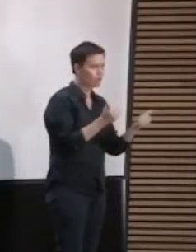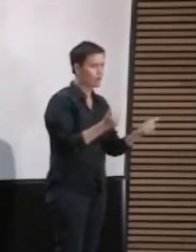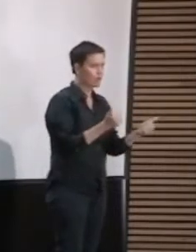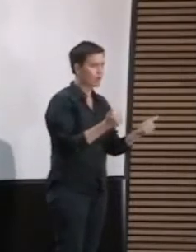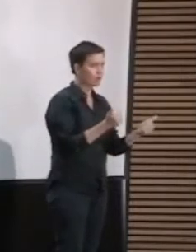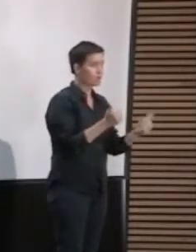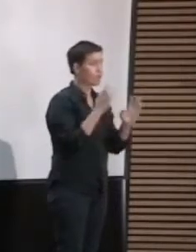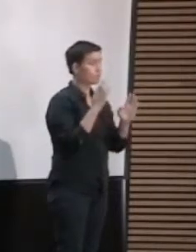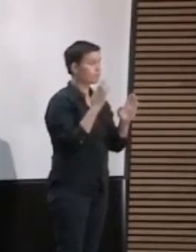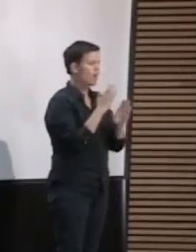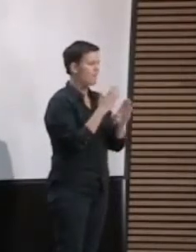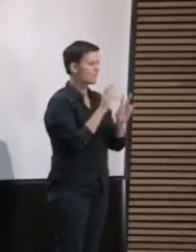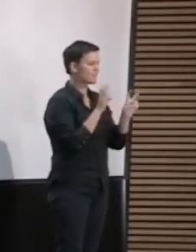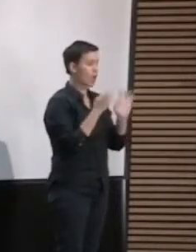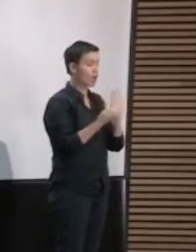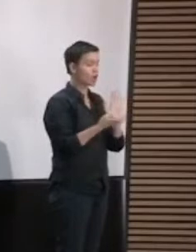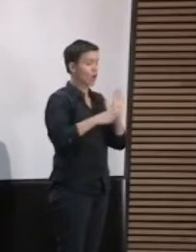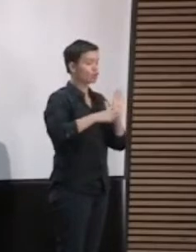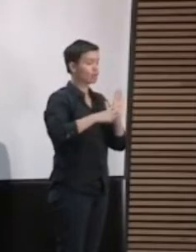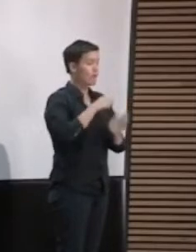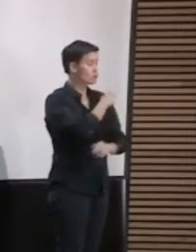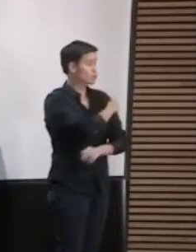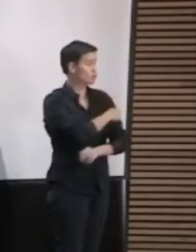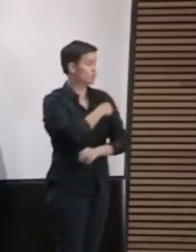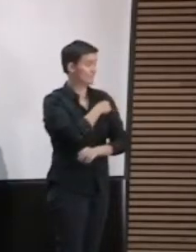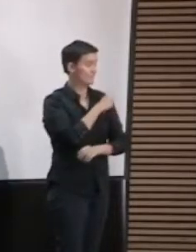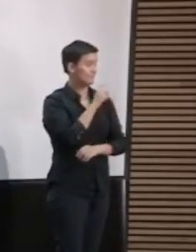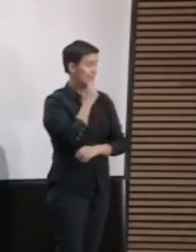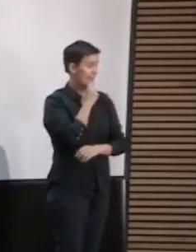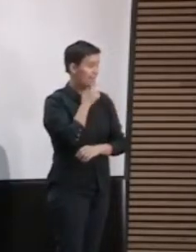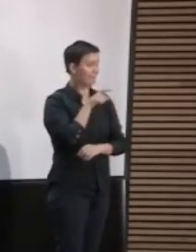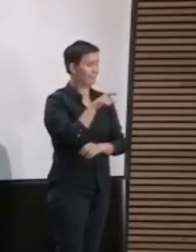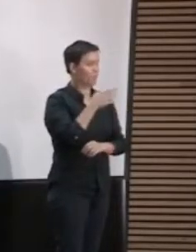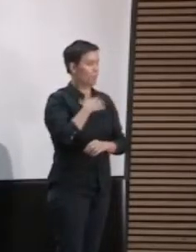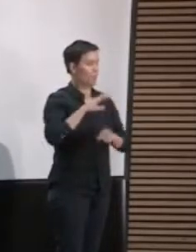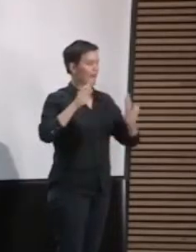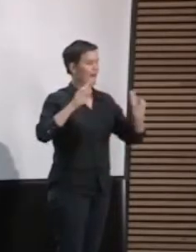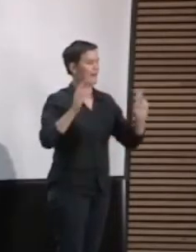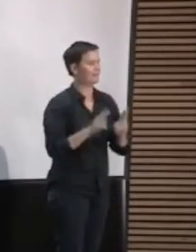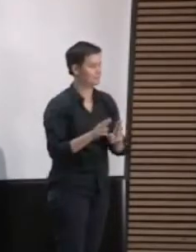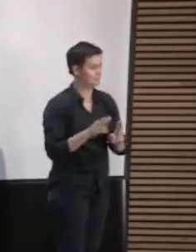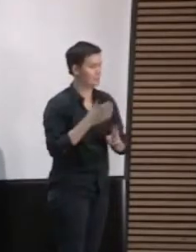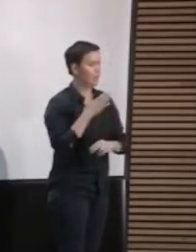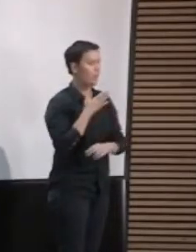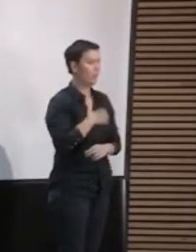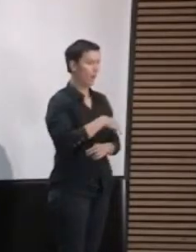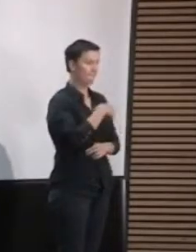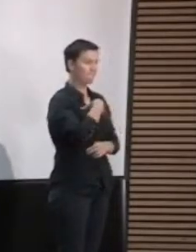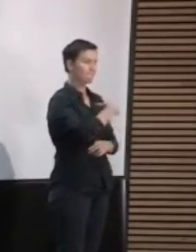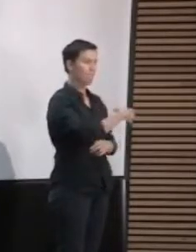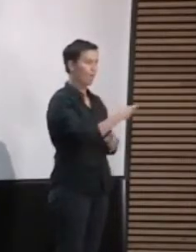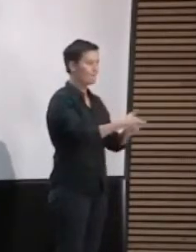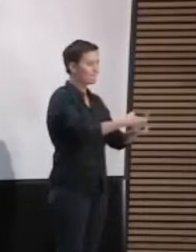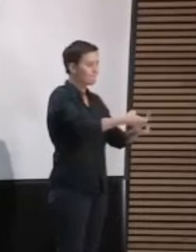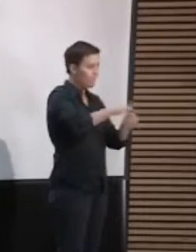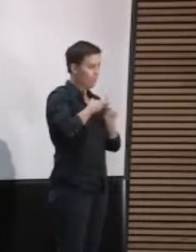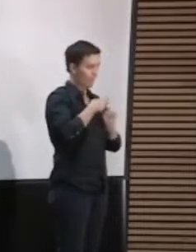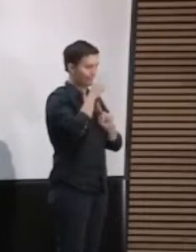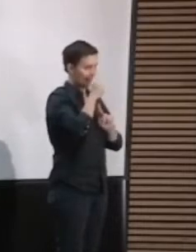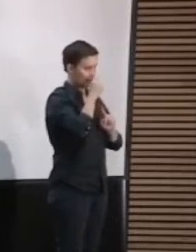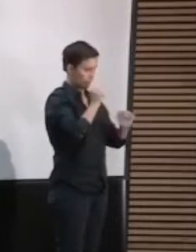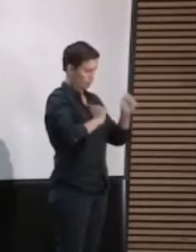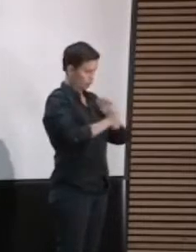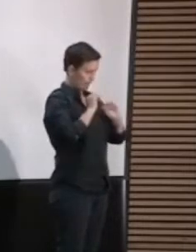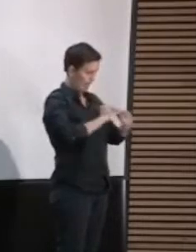private personnel, and that's all been part of our constant systems improvement to protect against some of the issues that we have